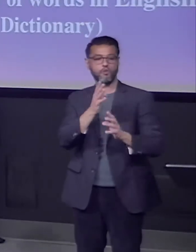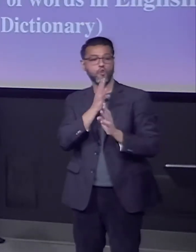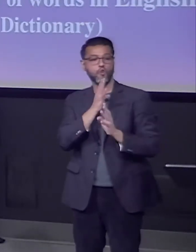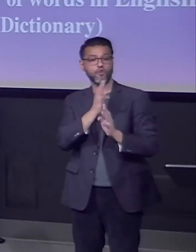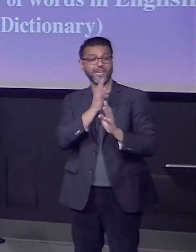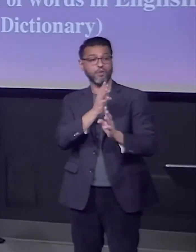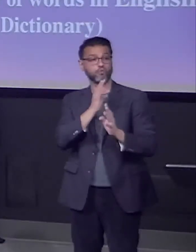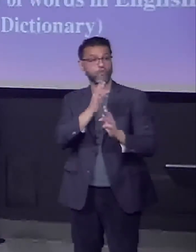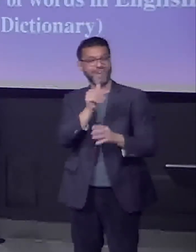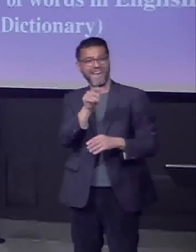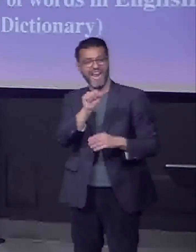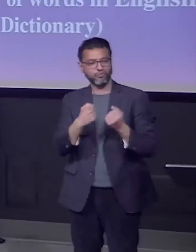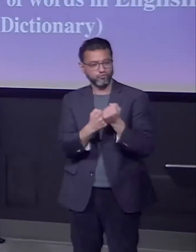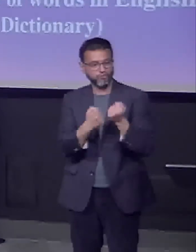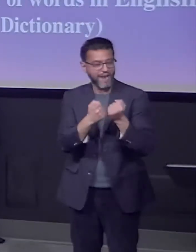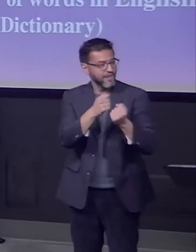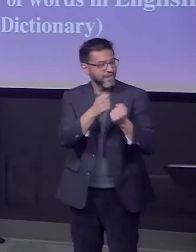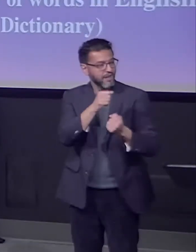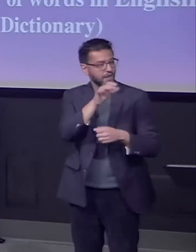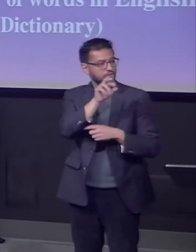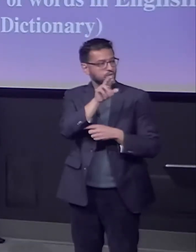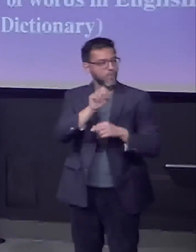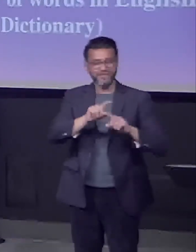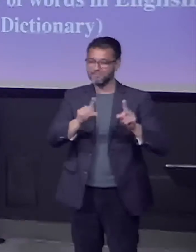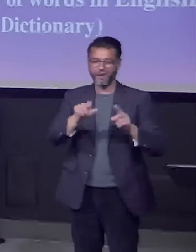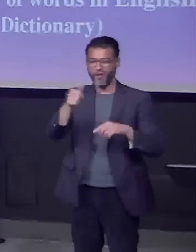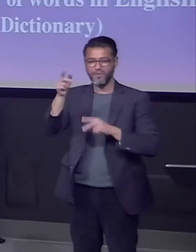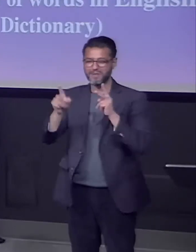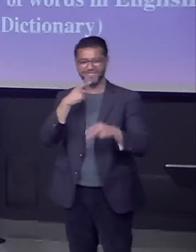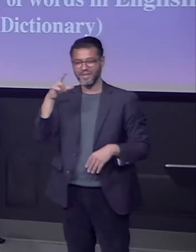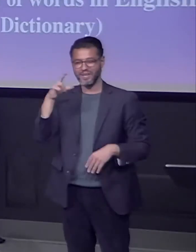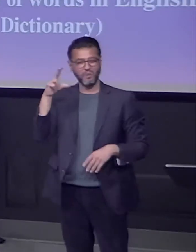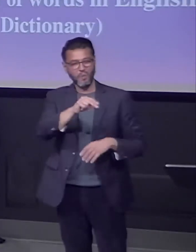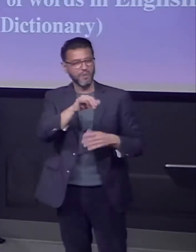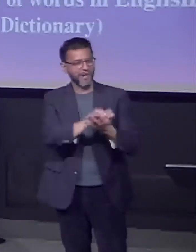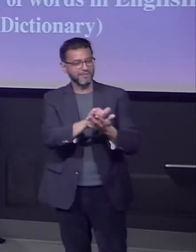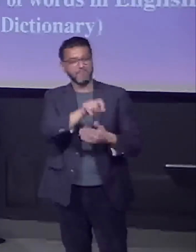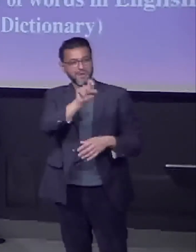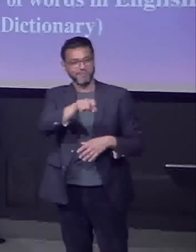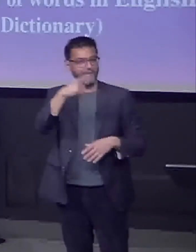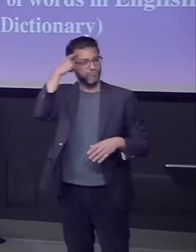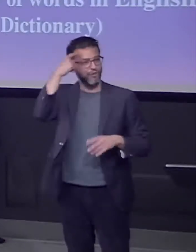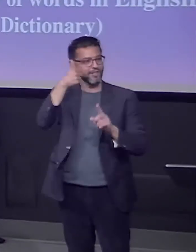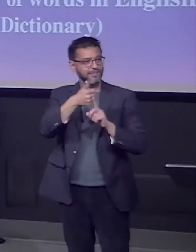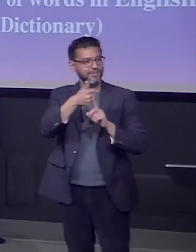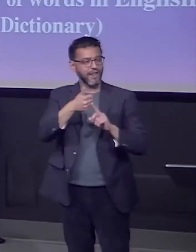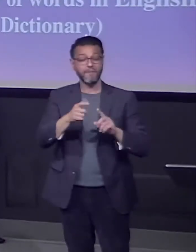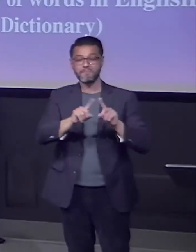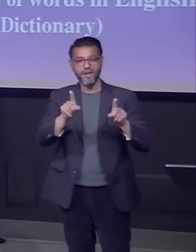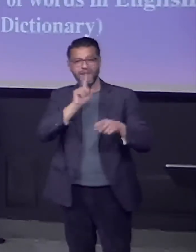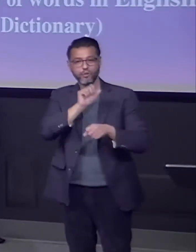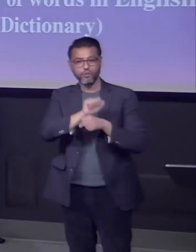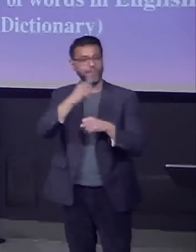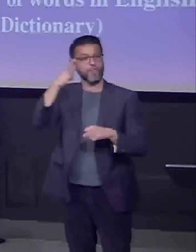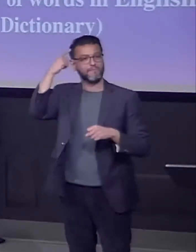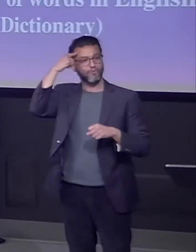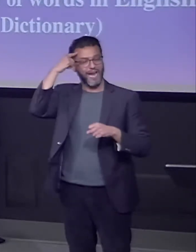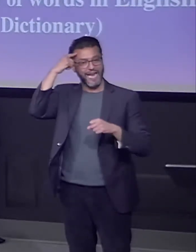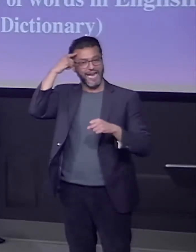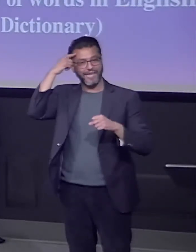language. But then people said, well, it can't be that. It must be the brain. But of course, the brain does this in conjunction with the